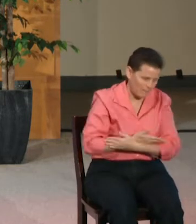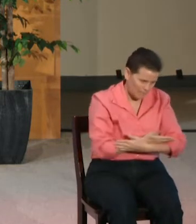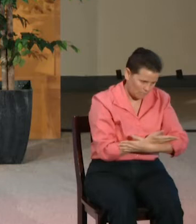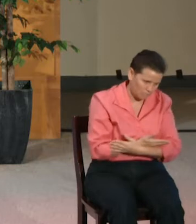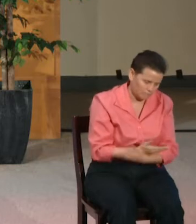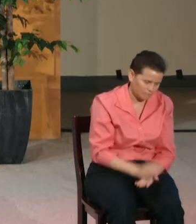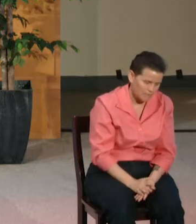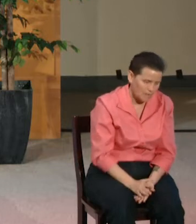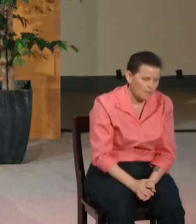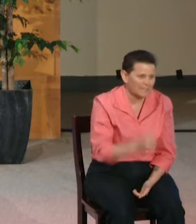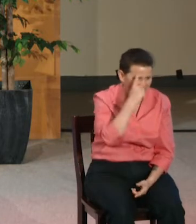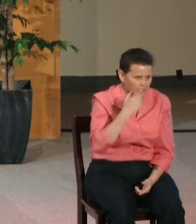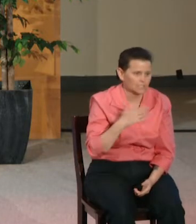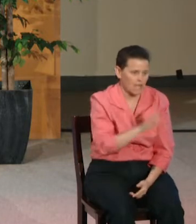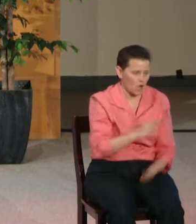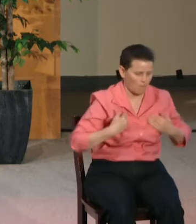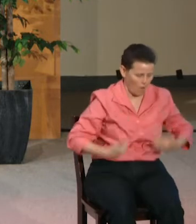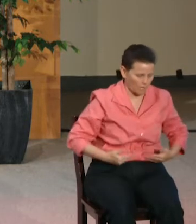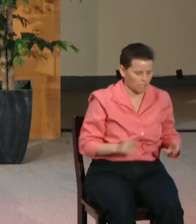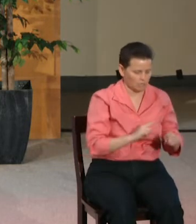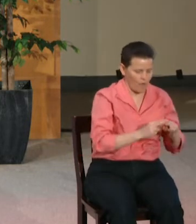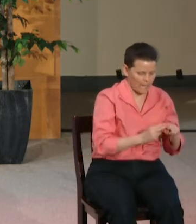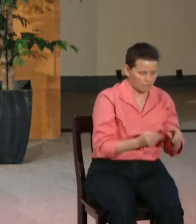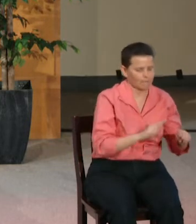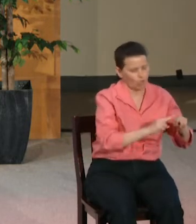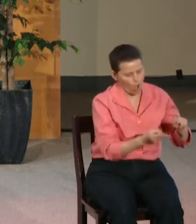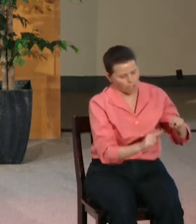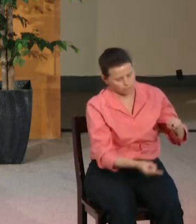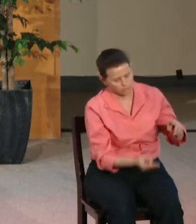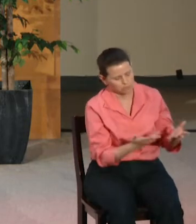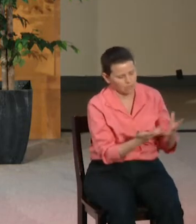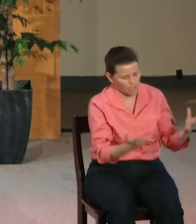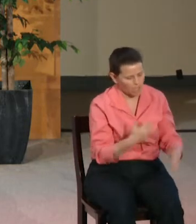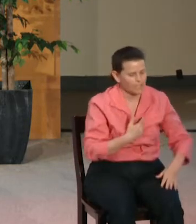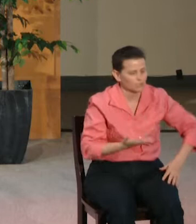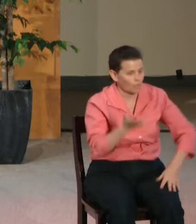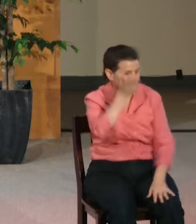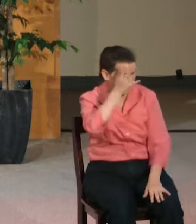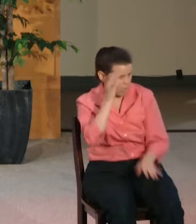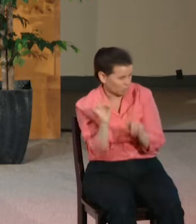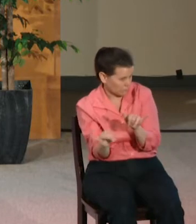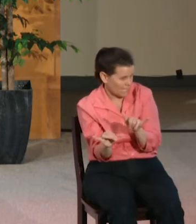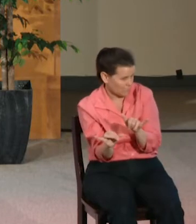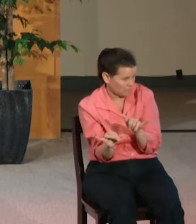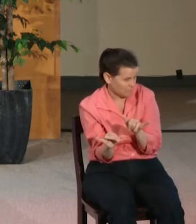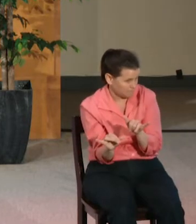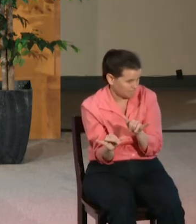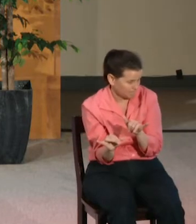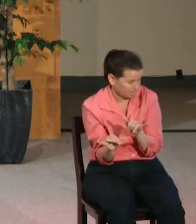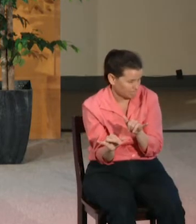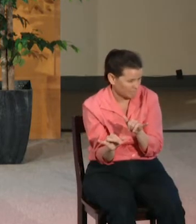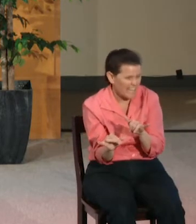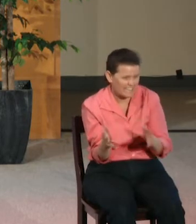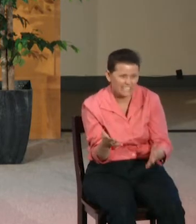bit of their body weight at that point in time, and they need to go get replenished, right? So they go off, and the fathers stay there pretty much during the